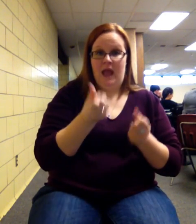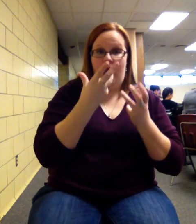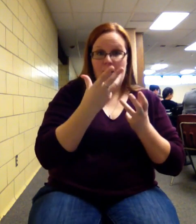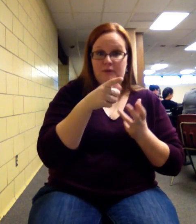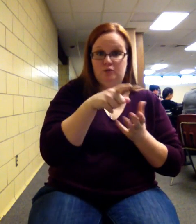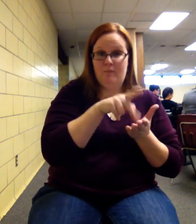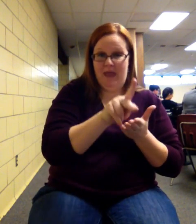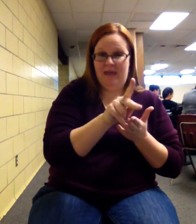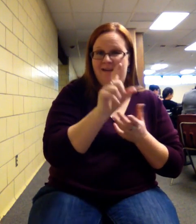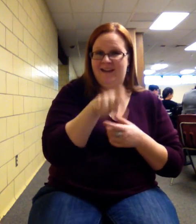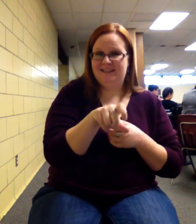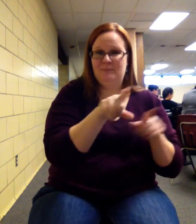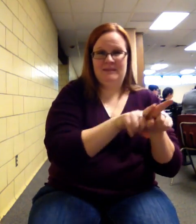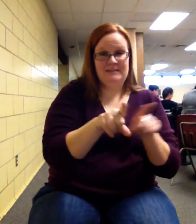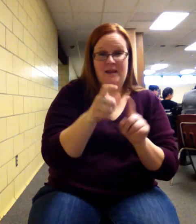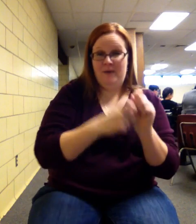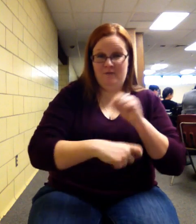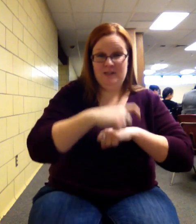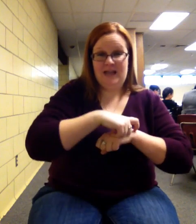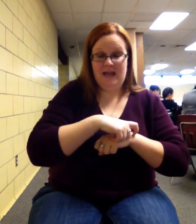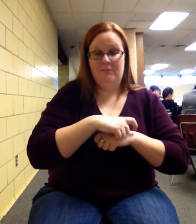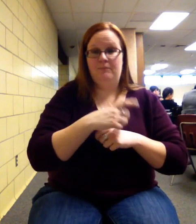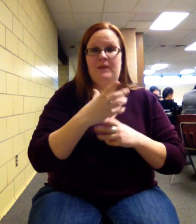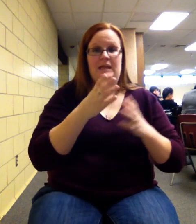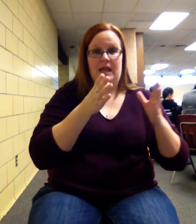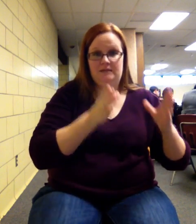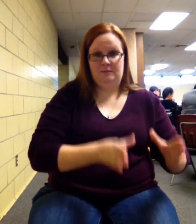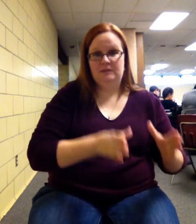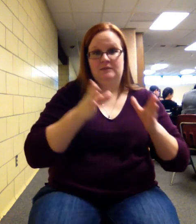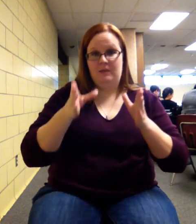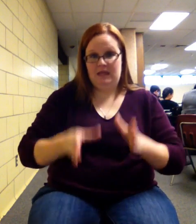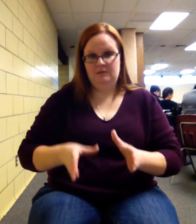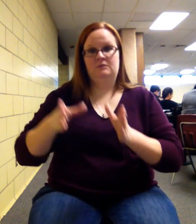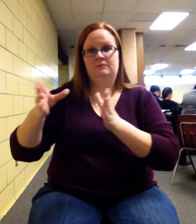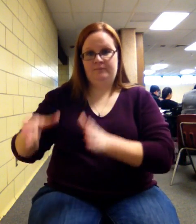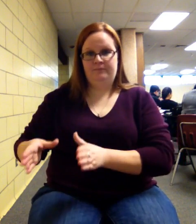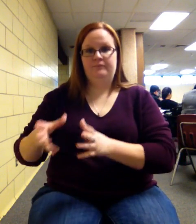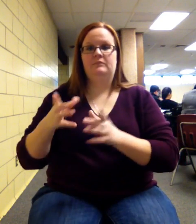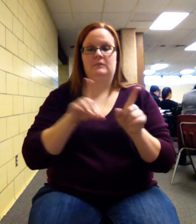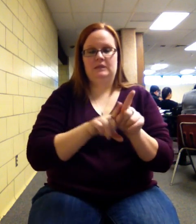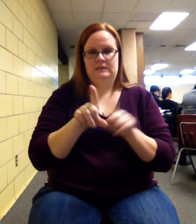payments have to be evenly spaced. And then finally, the IY button.